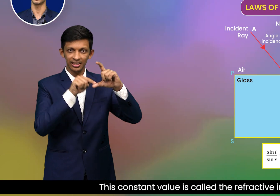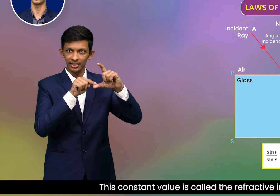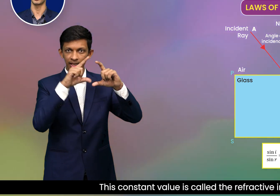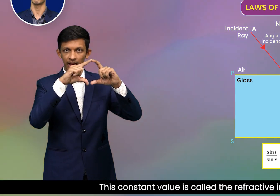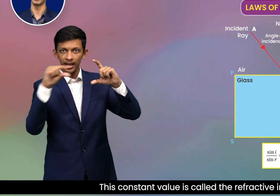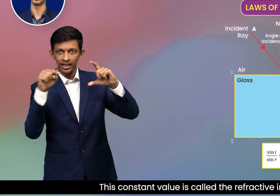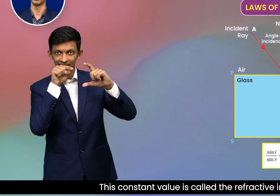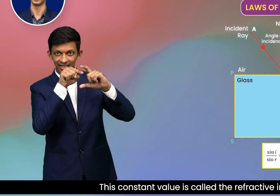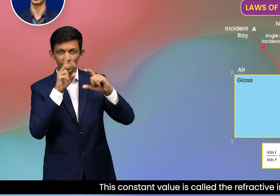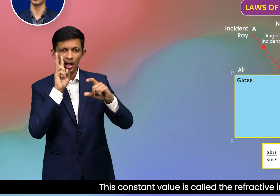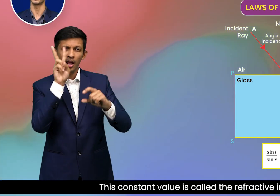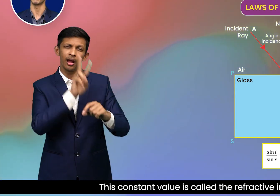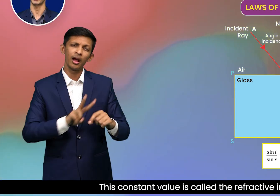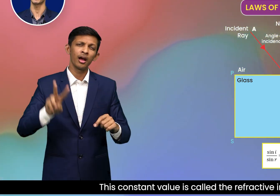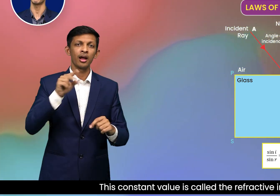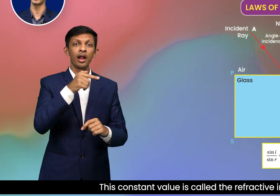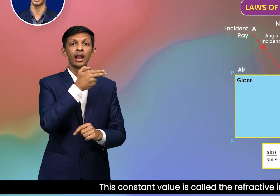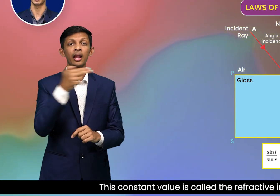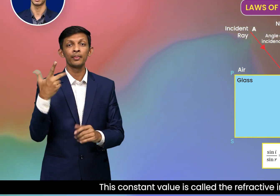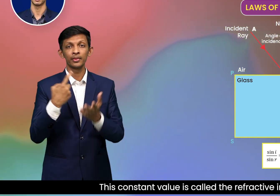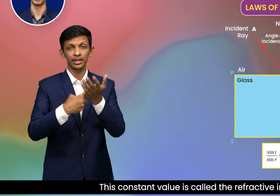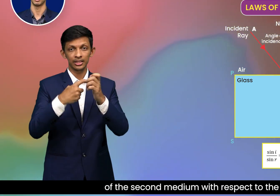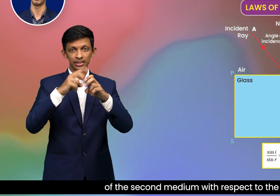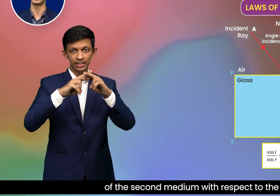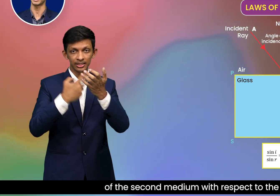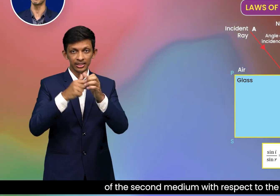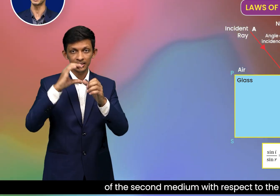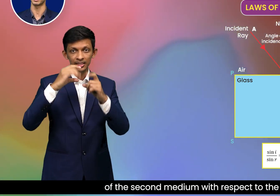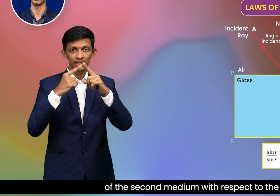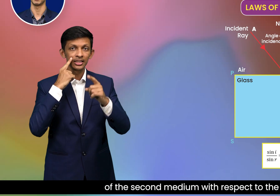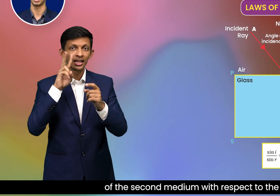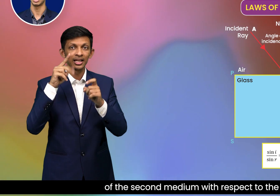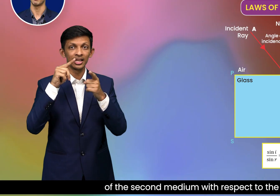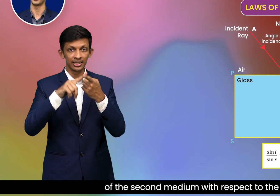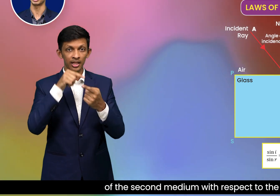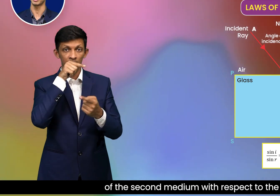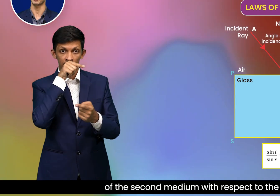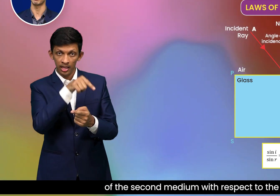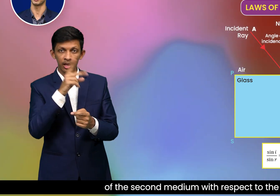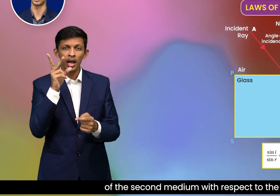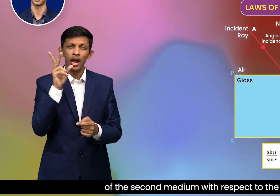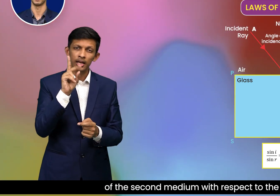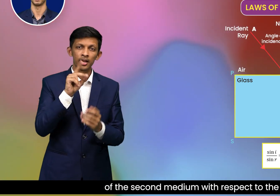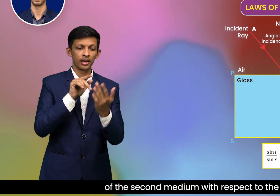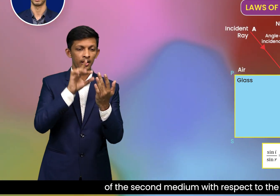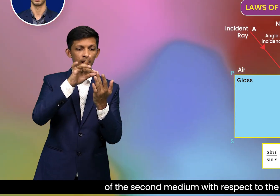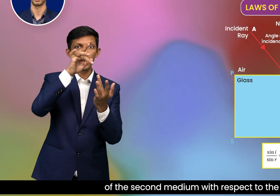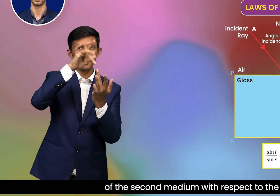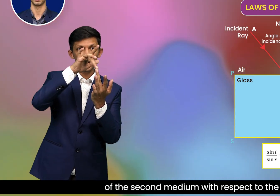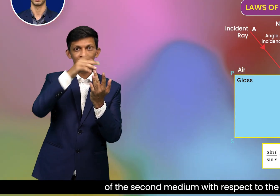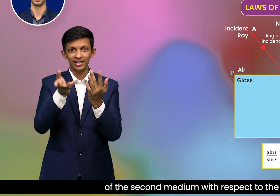This constant value is called the refractive index of the second medium with respect to the first.